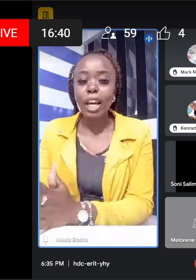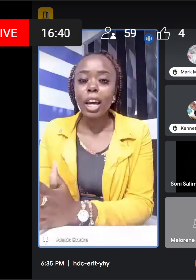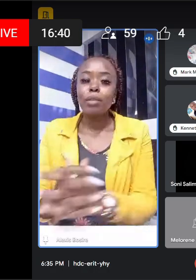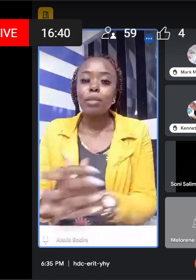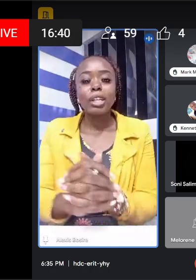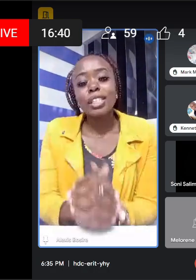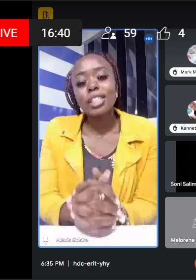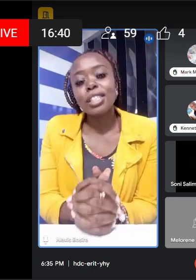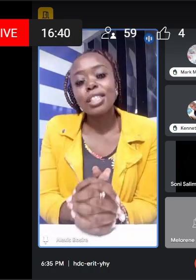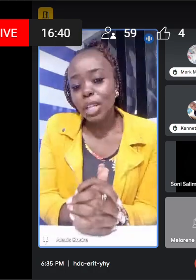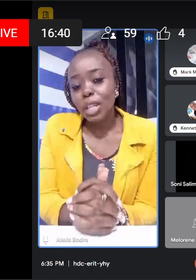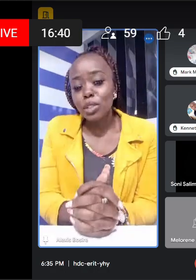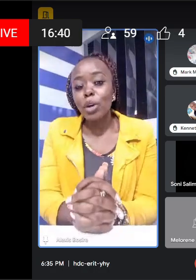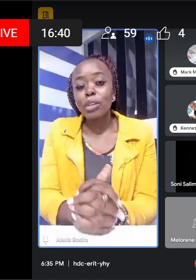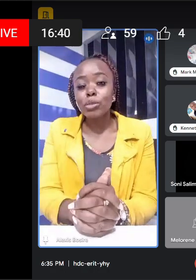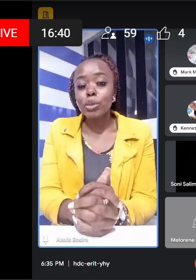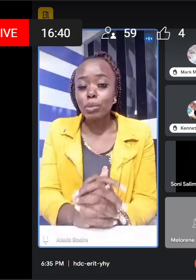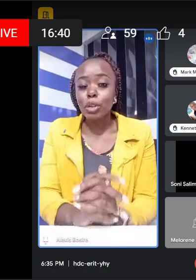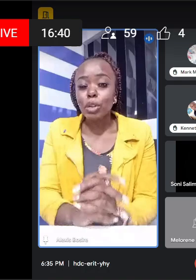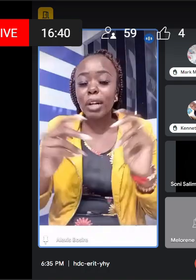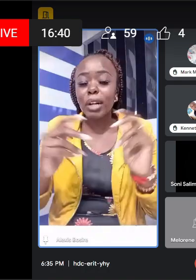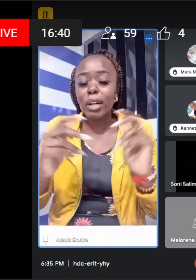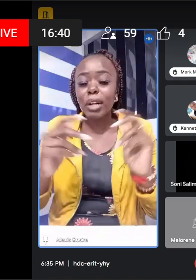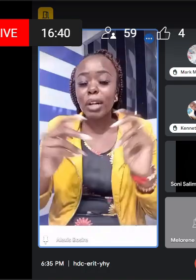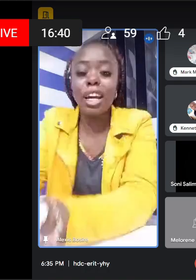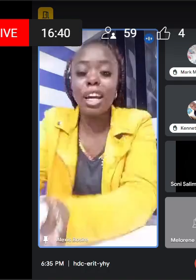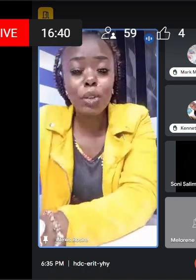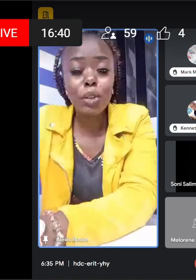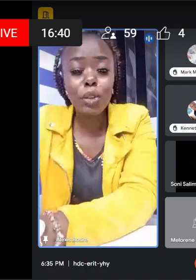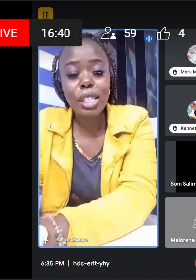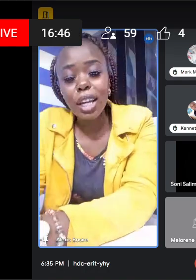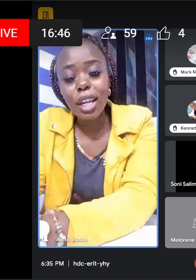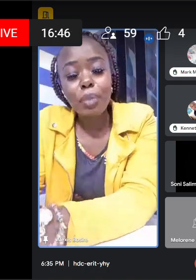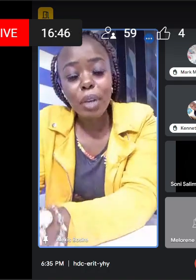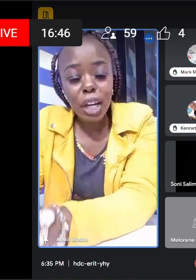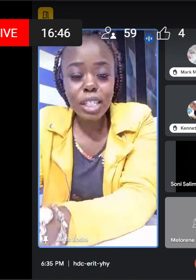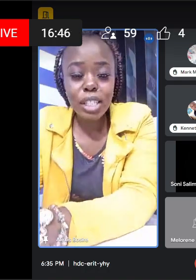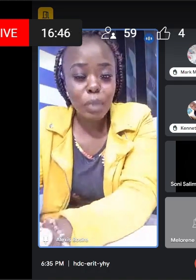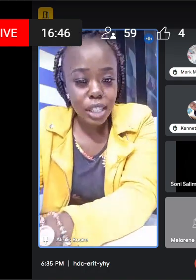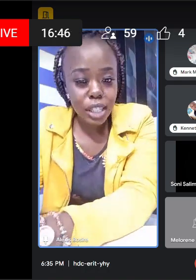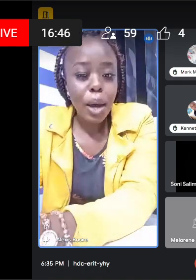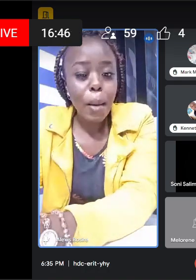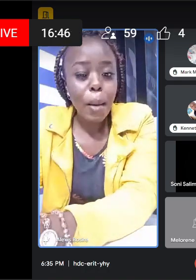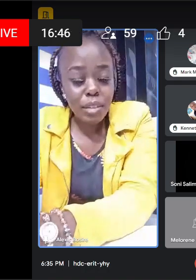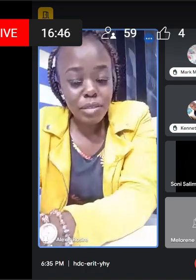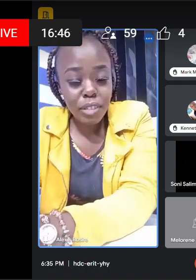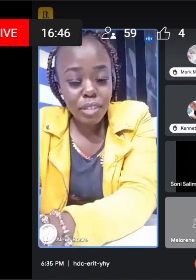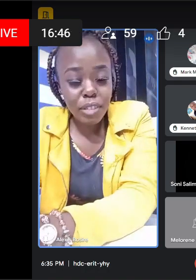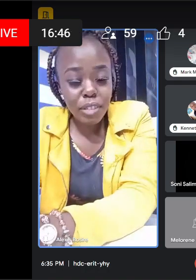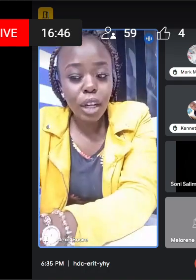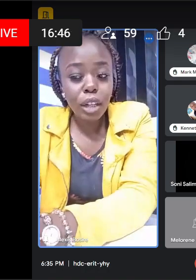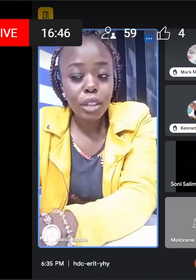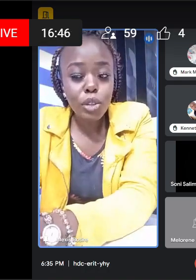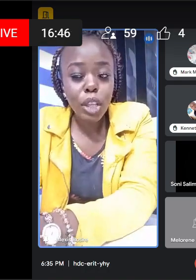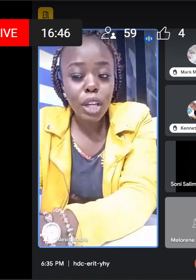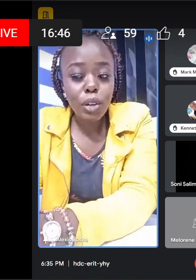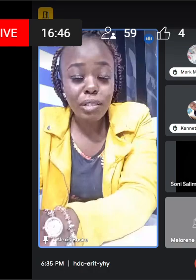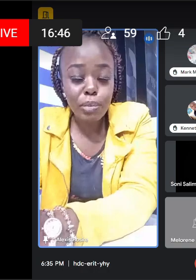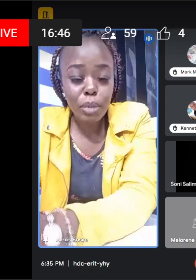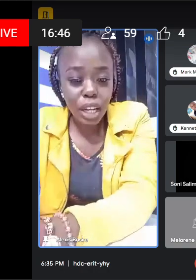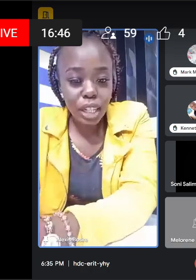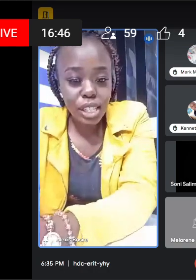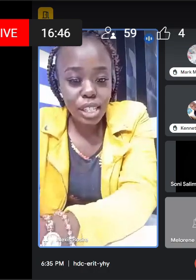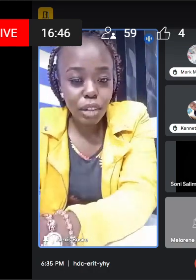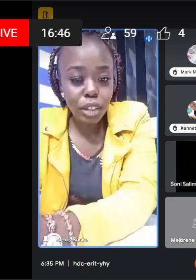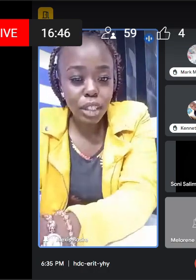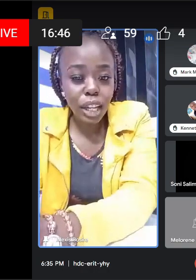Z. And please, students, you have to keep on practicing. I always say practice makes perfect. So that you can have